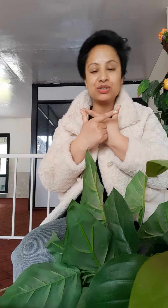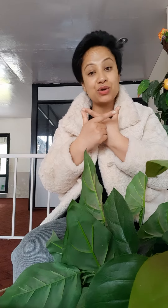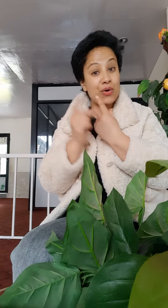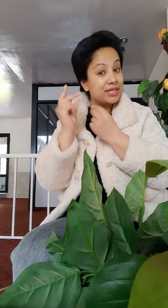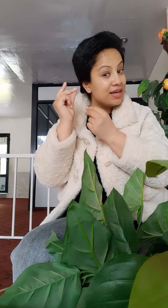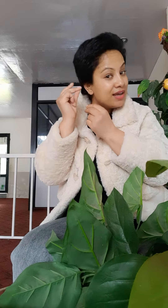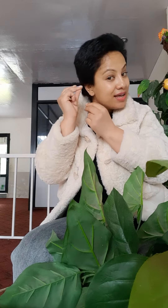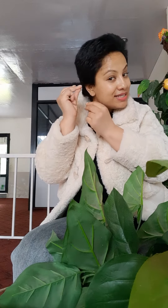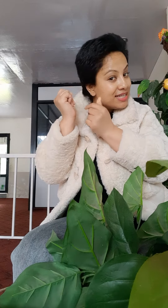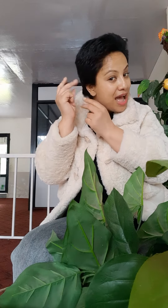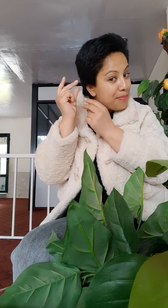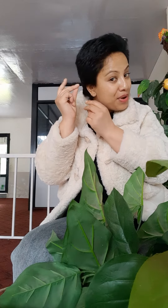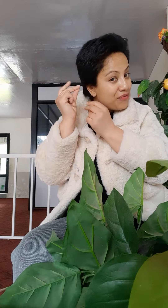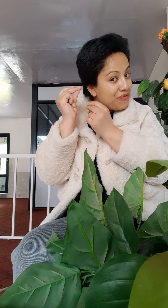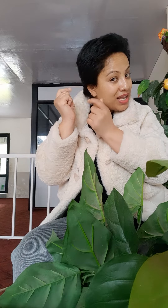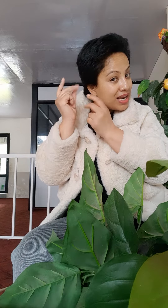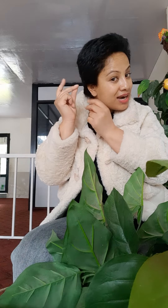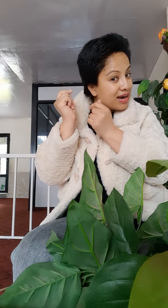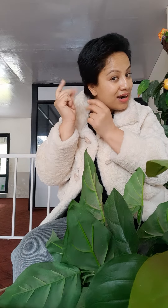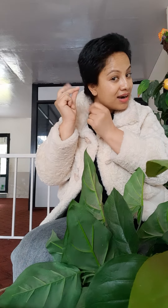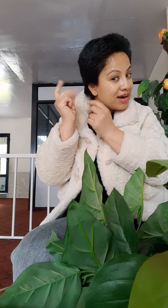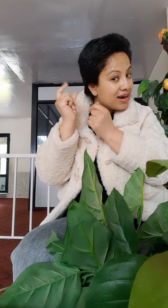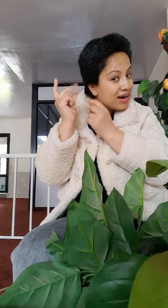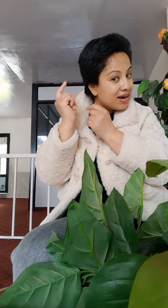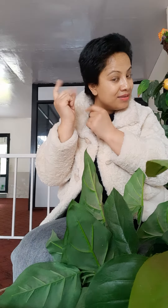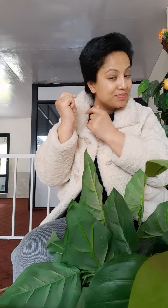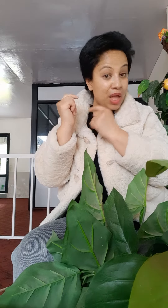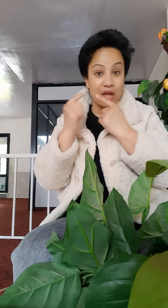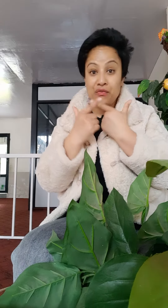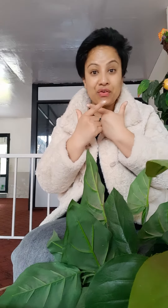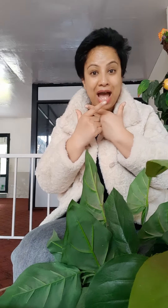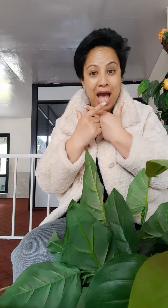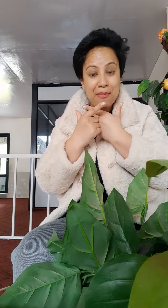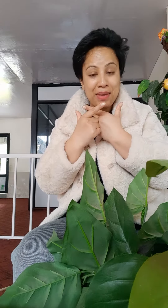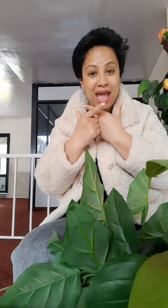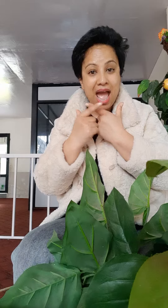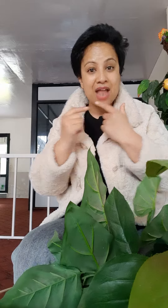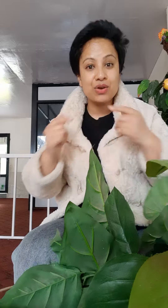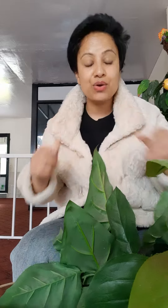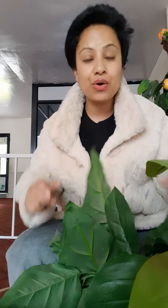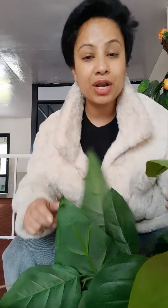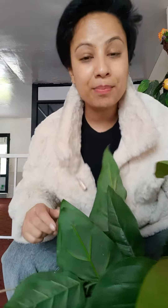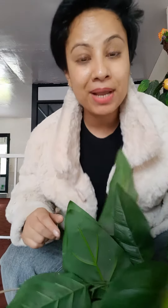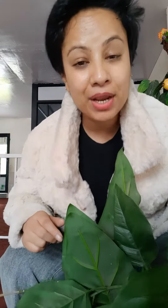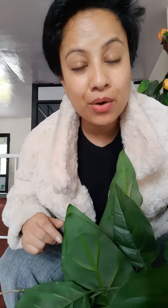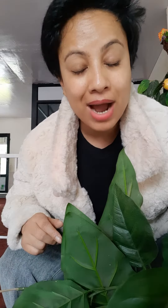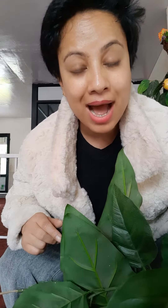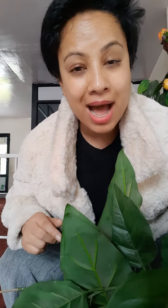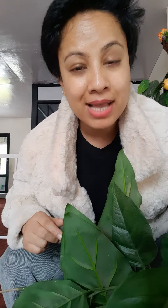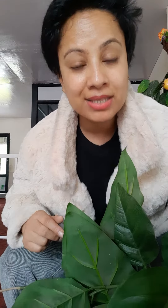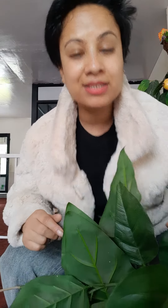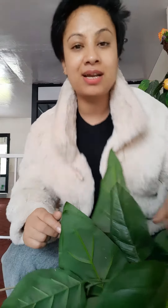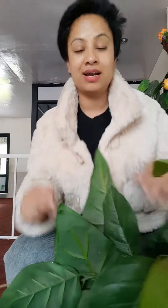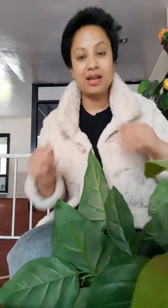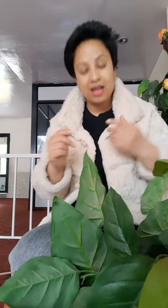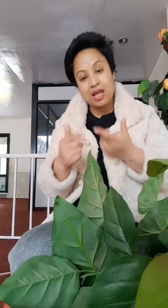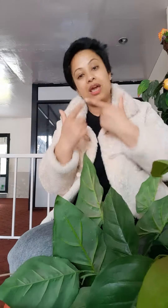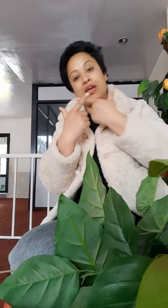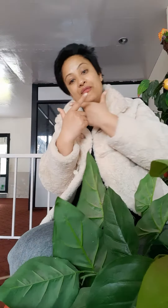you know it, snap your finger If you're happy and you know it, blink your eyes If